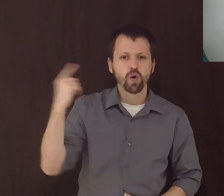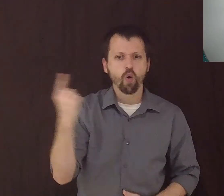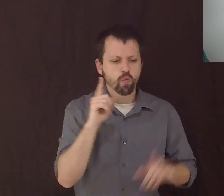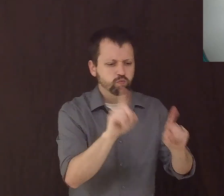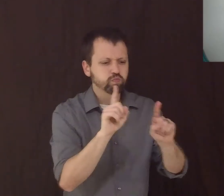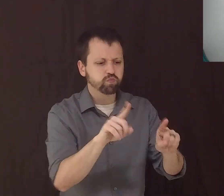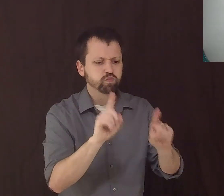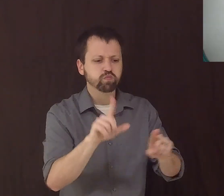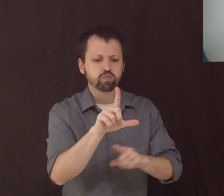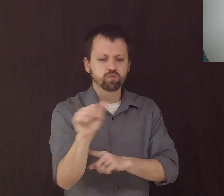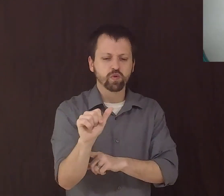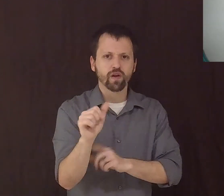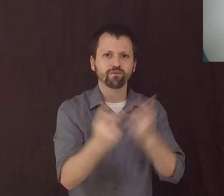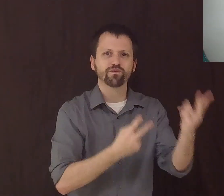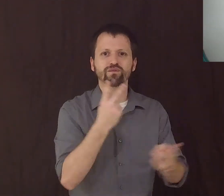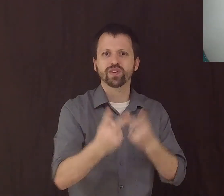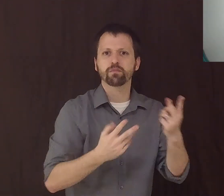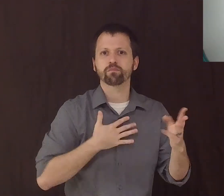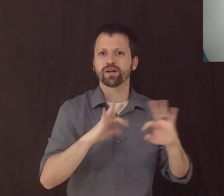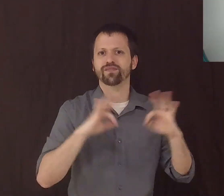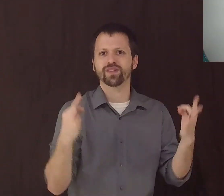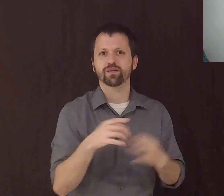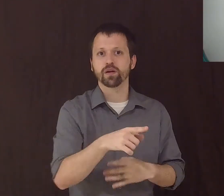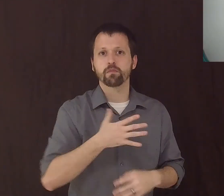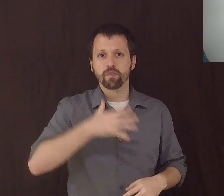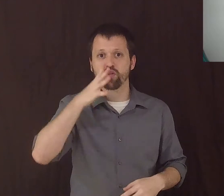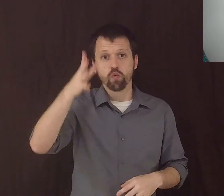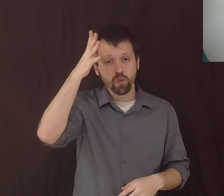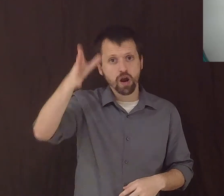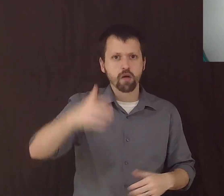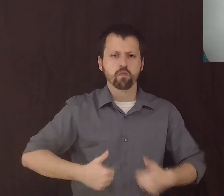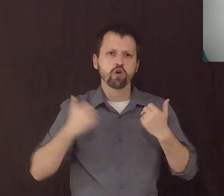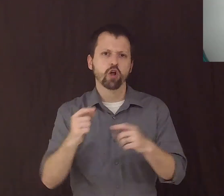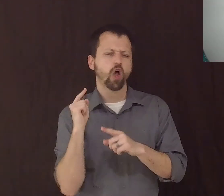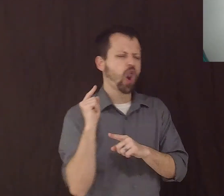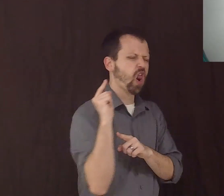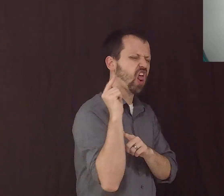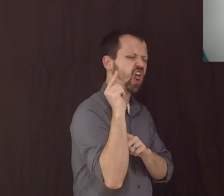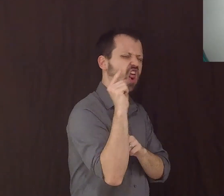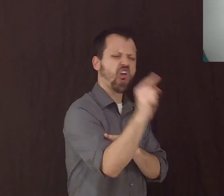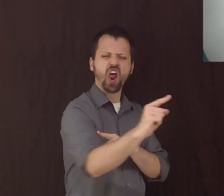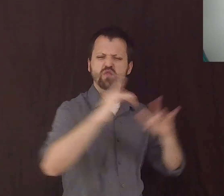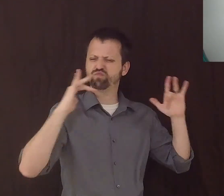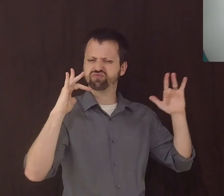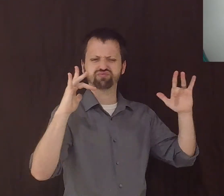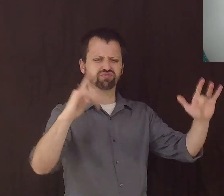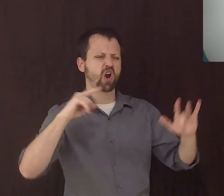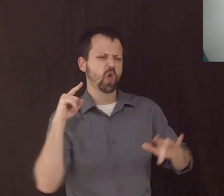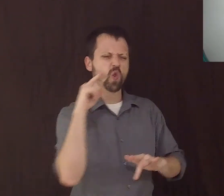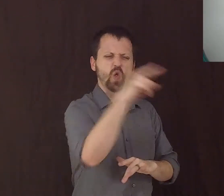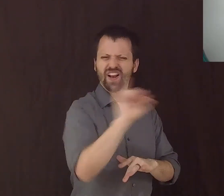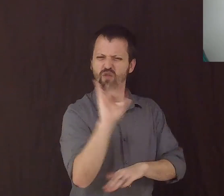used to always go to Louisiana to see all my family. And my grandma and grandpa lived way out in the sticks. I mean, in the woods.